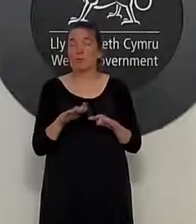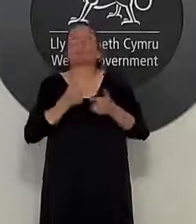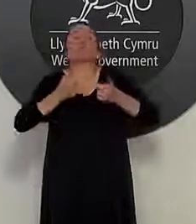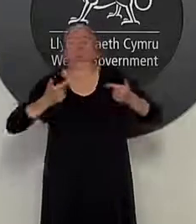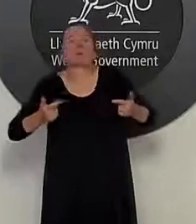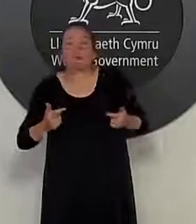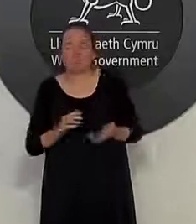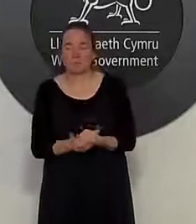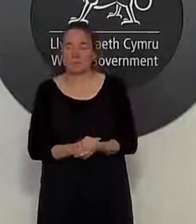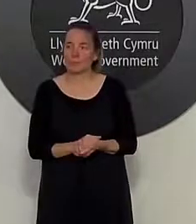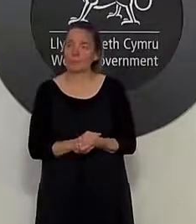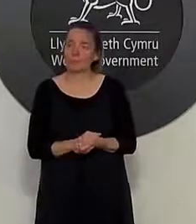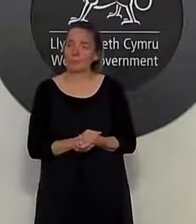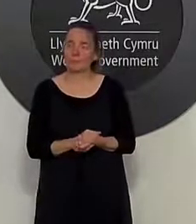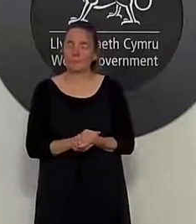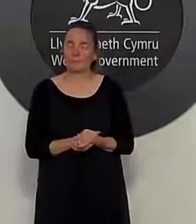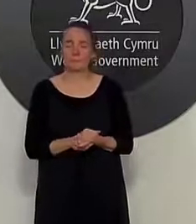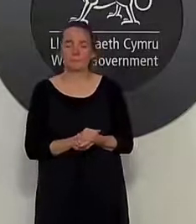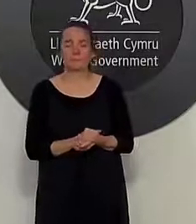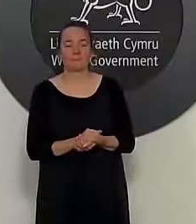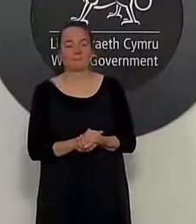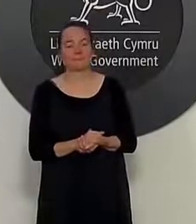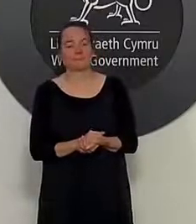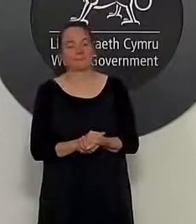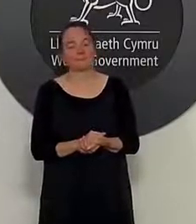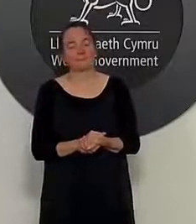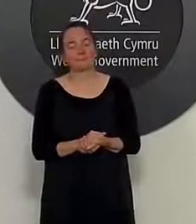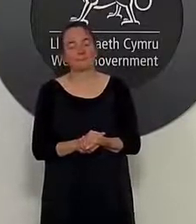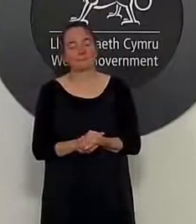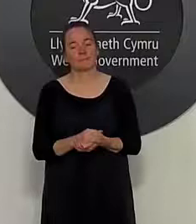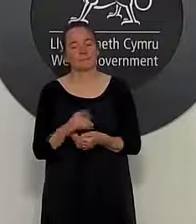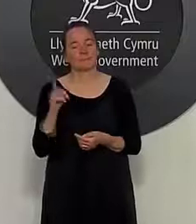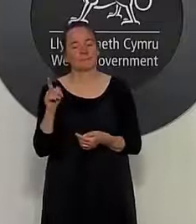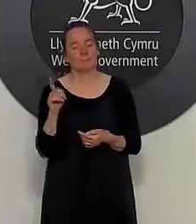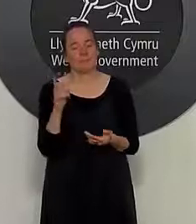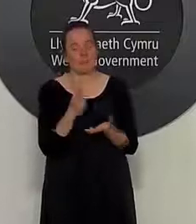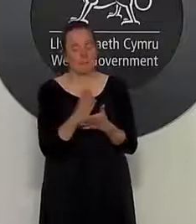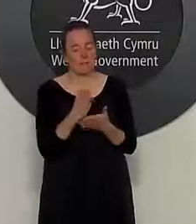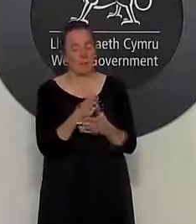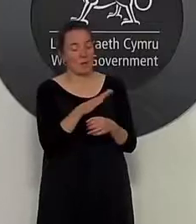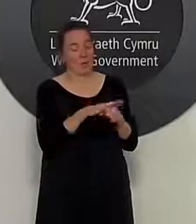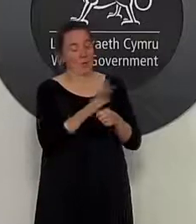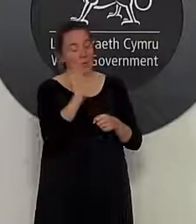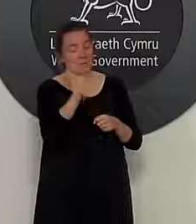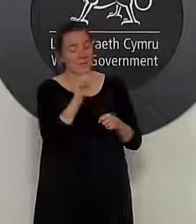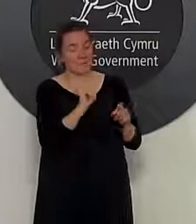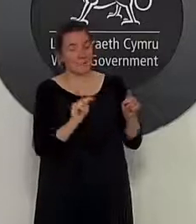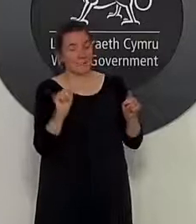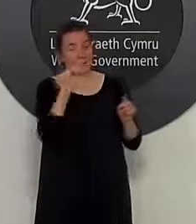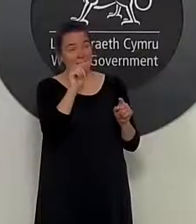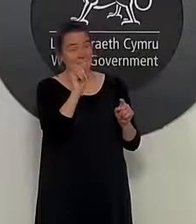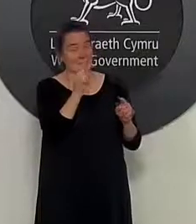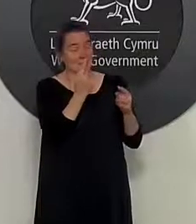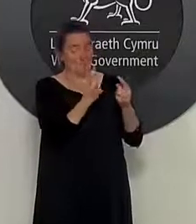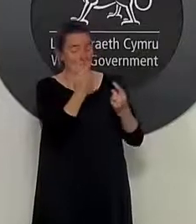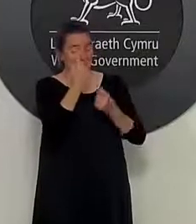Well, I think it obviously will be for local authorities